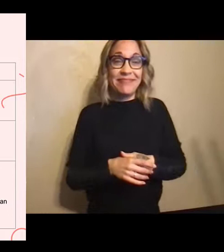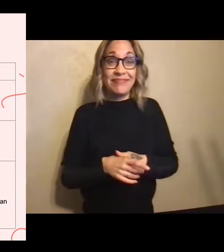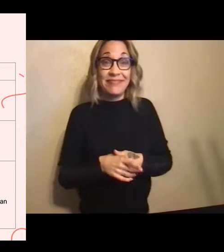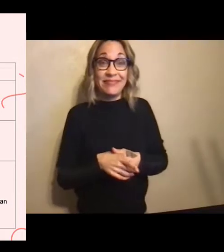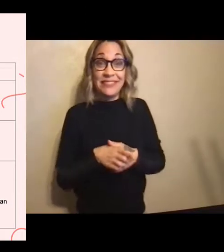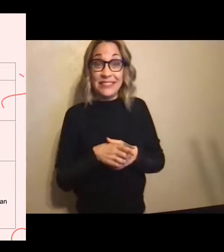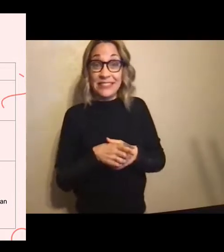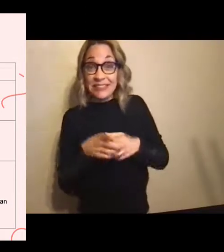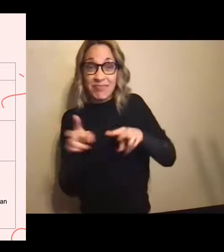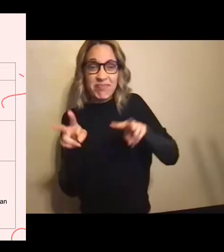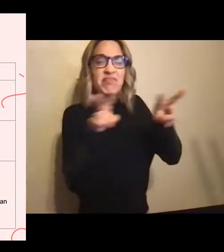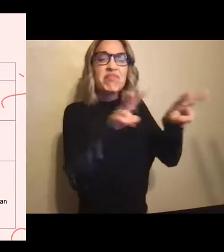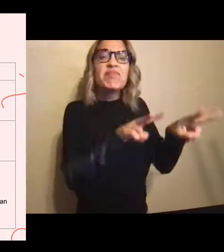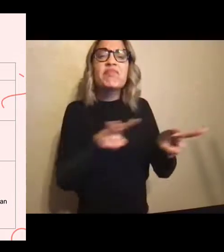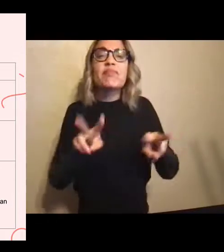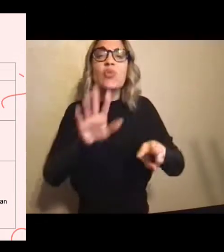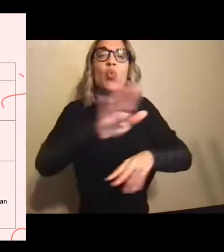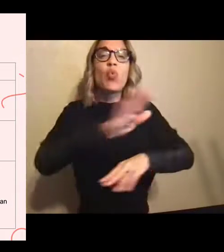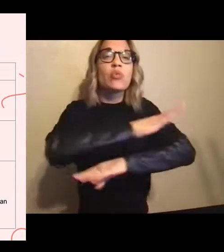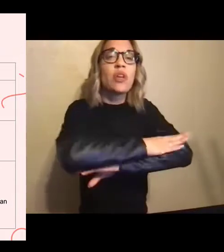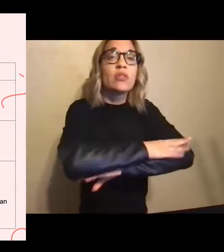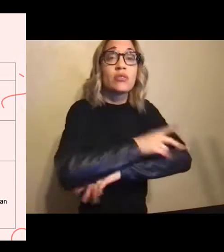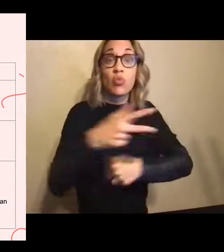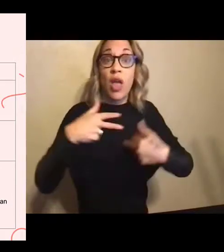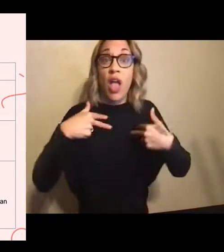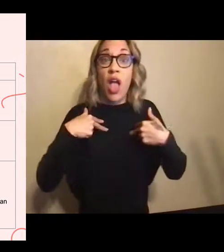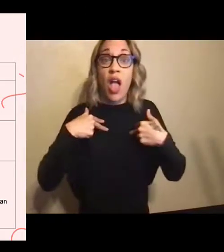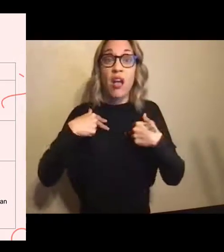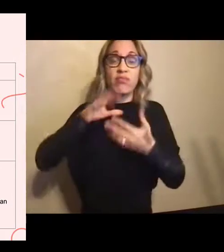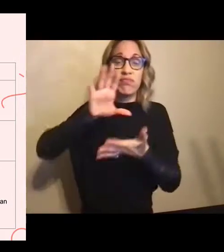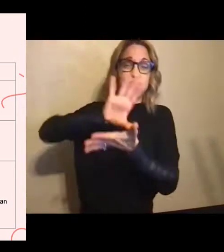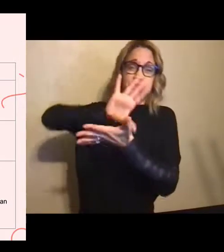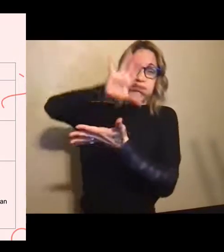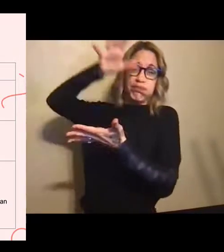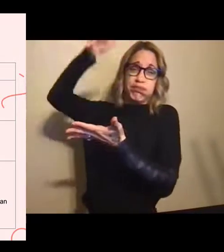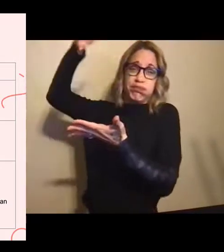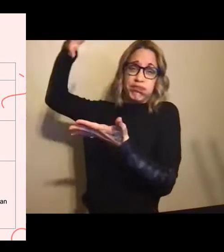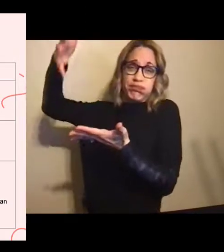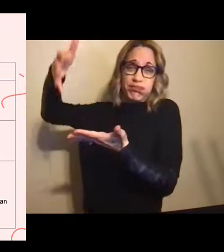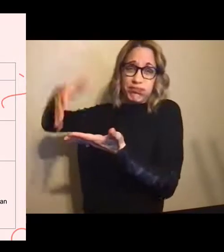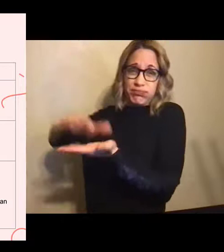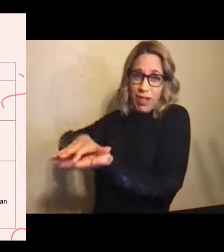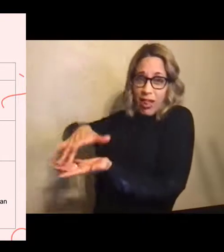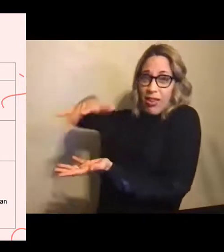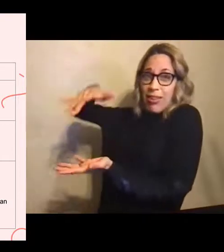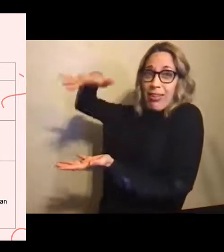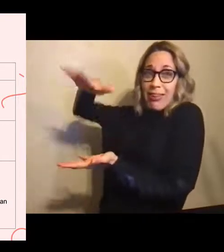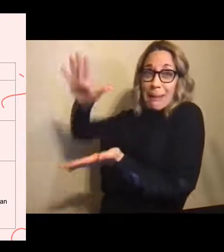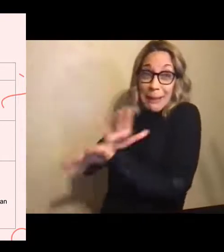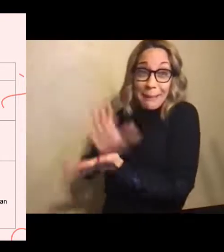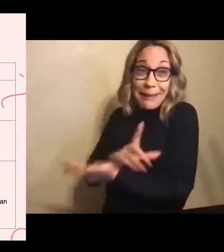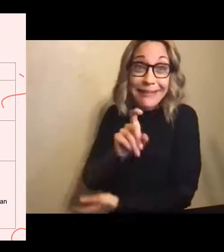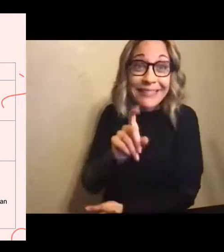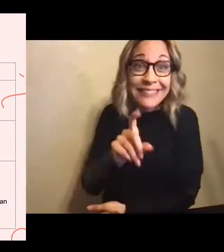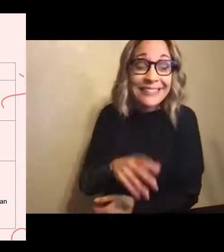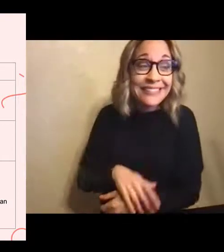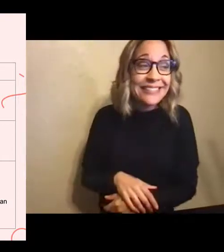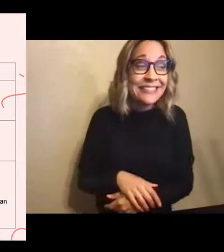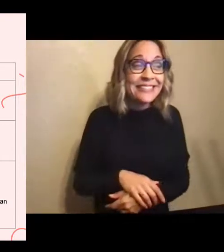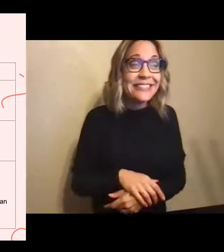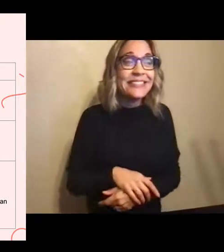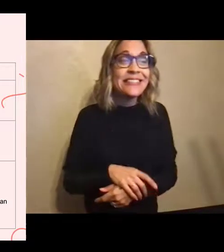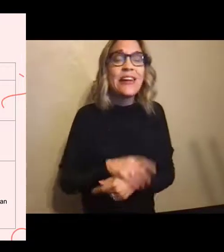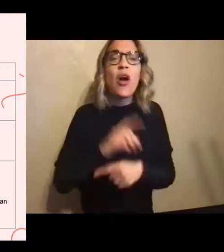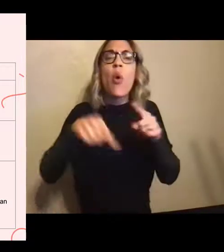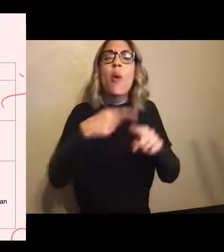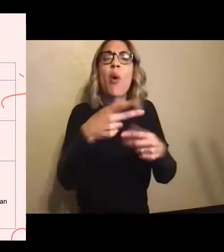I need. Keep my desk nice and organized, but I have what I need. So take a look at your desk. Do you have mounds of papers or piles of